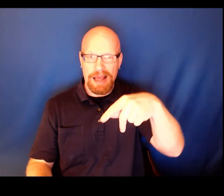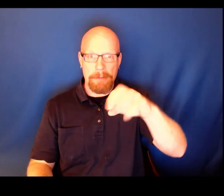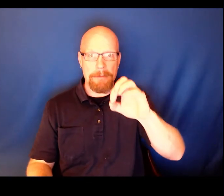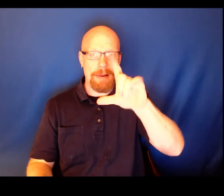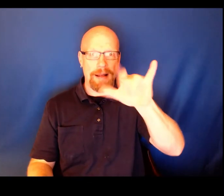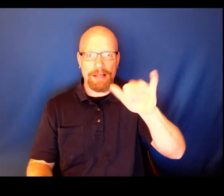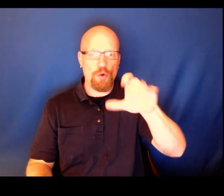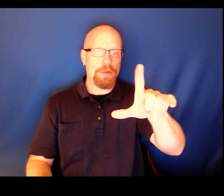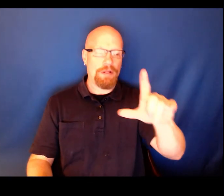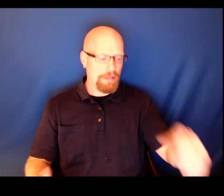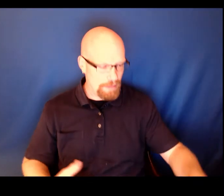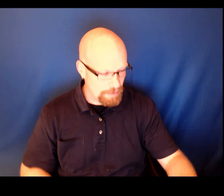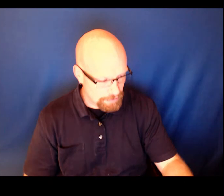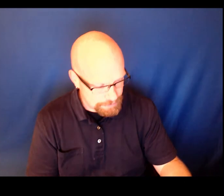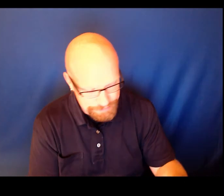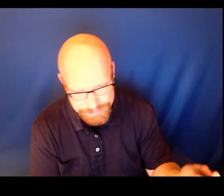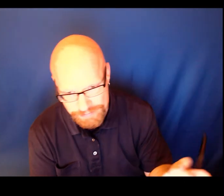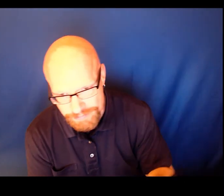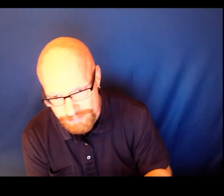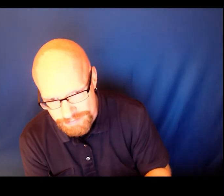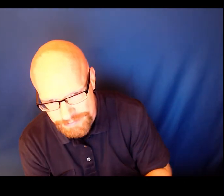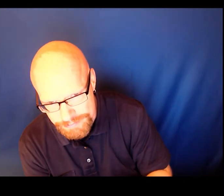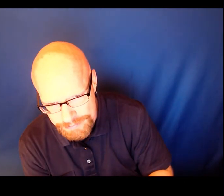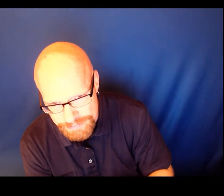it's disqualified. It's not even a polynomial.